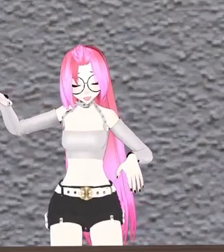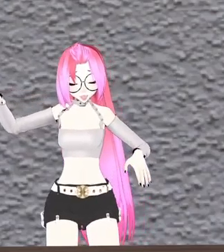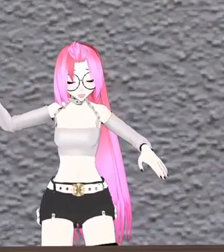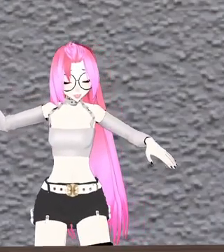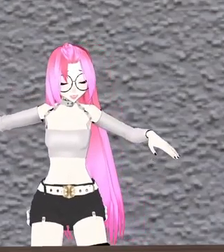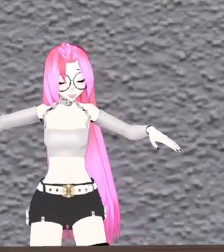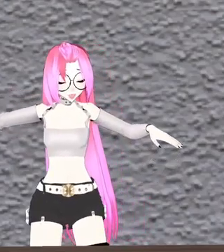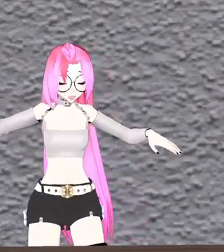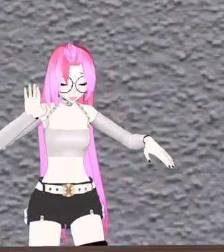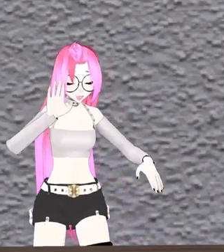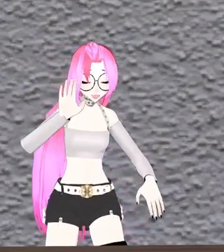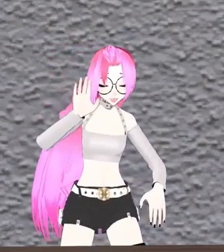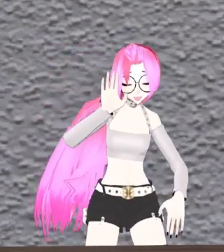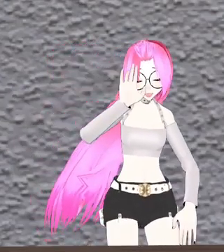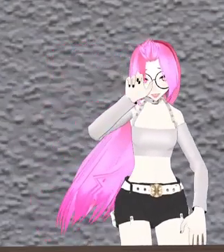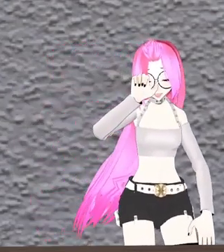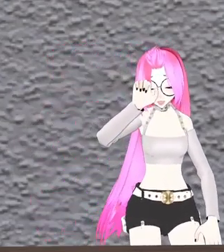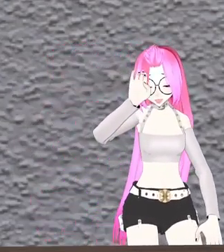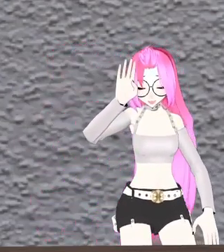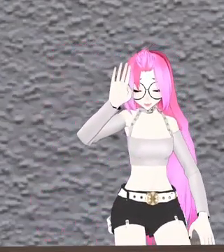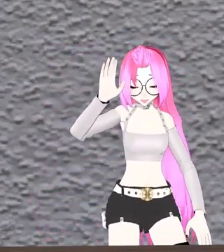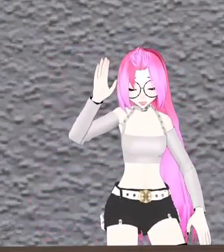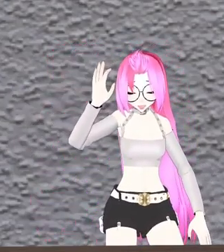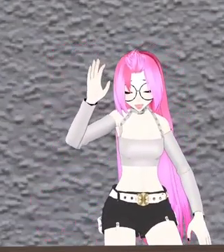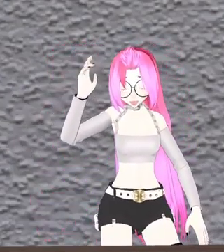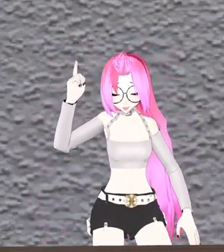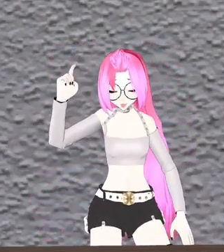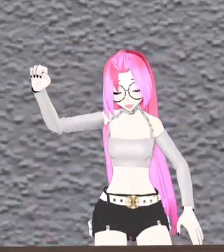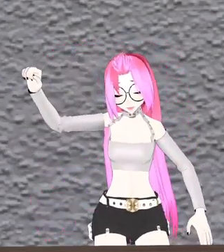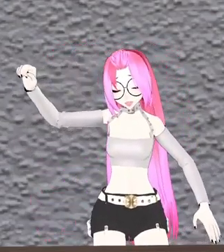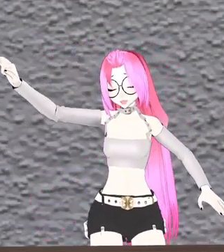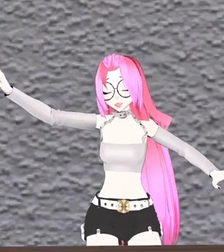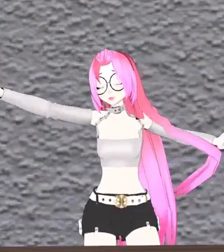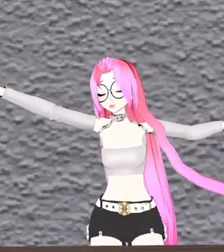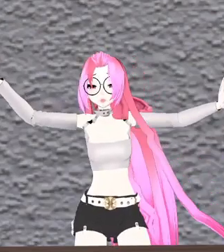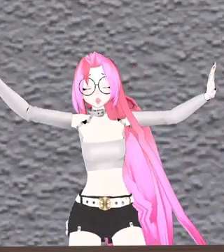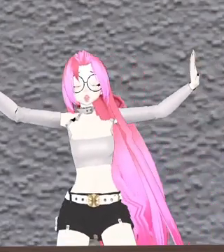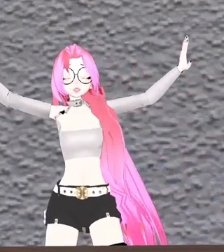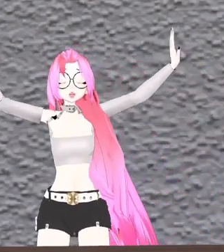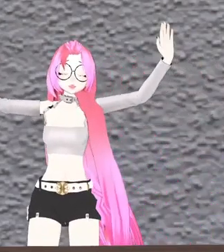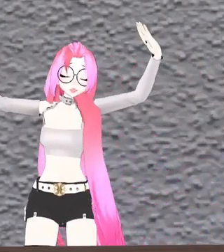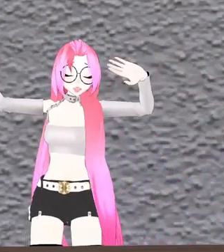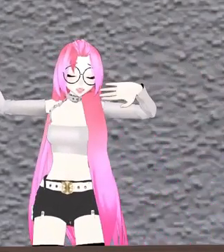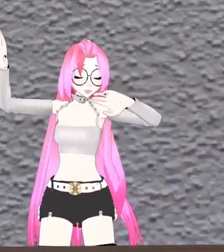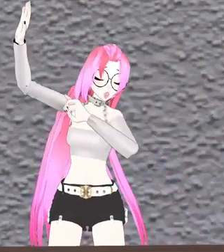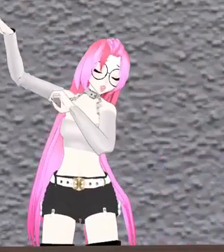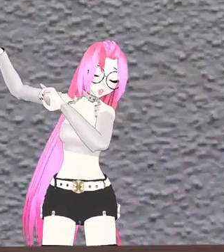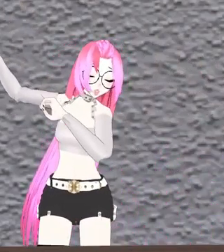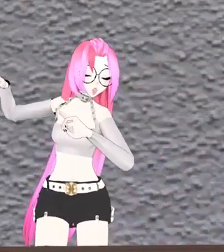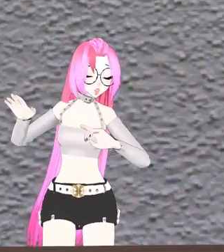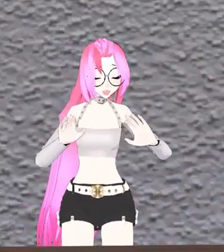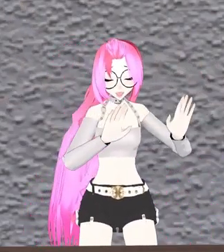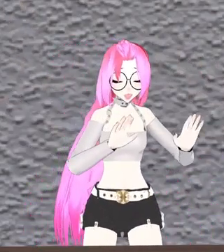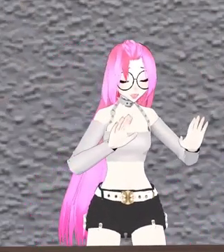fingers the more you go. Because I see people doing like E, F, G, Oh, they have to, like, chase after their hand. You don't have to do